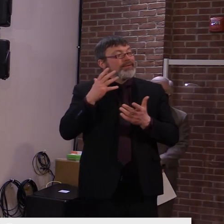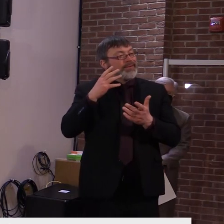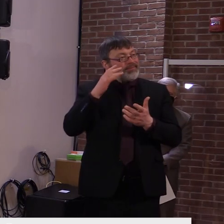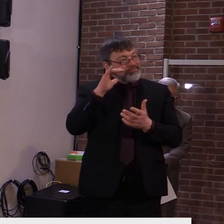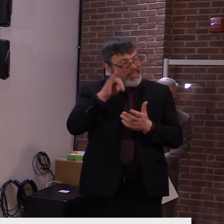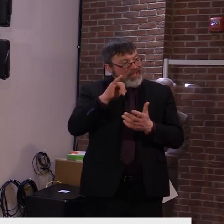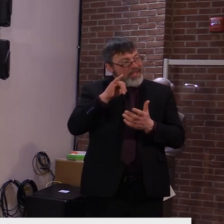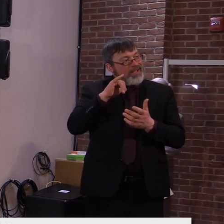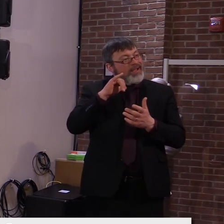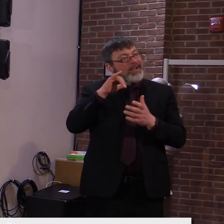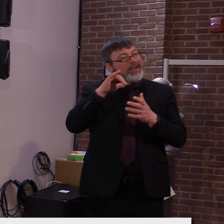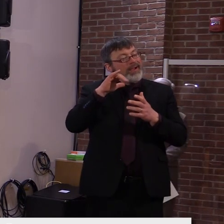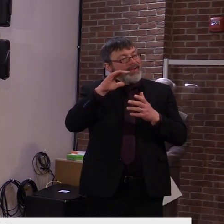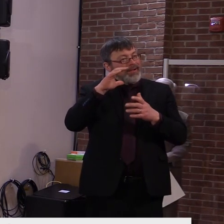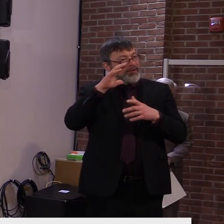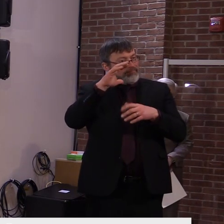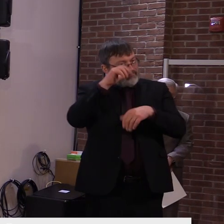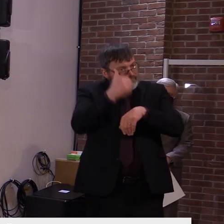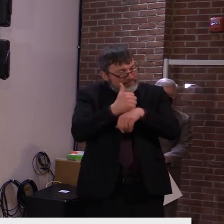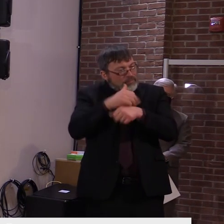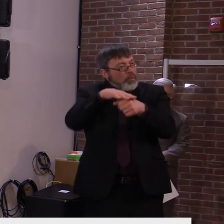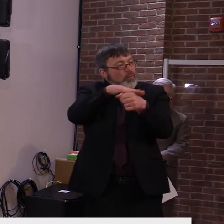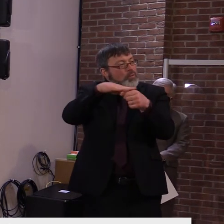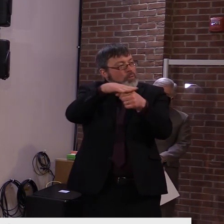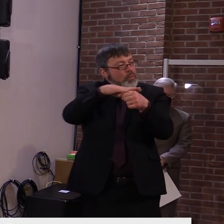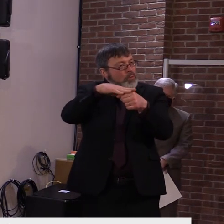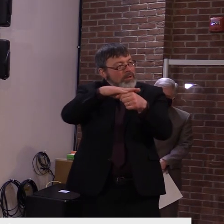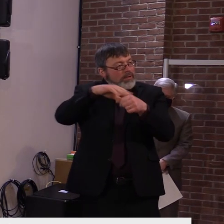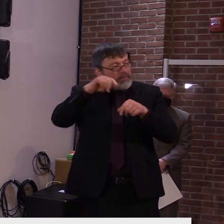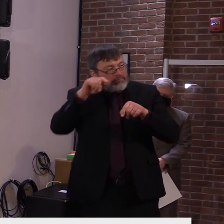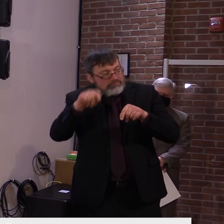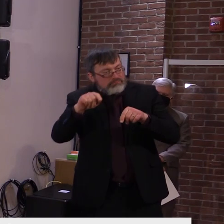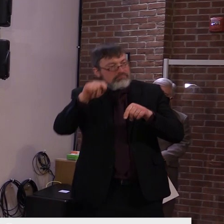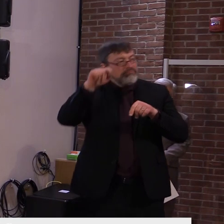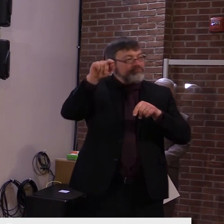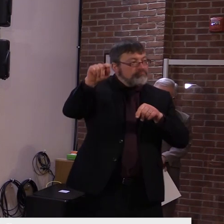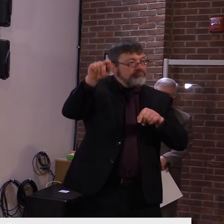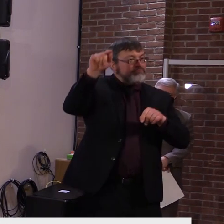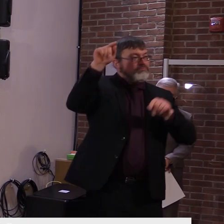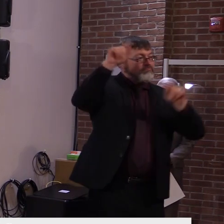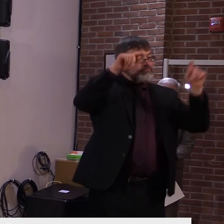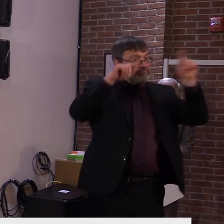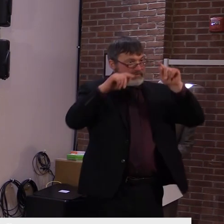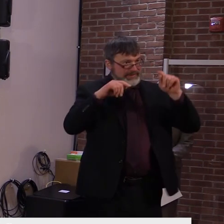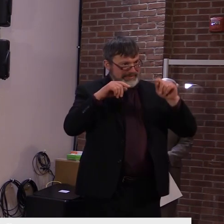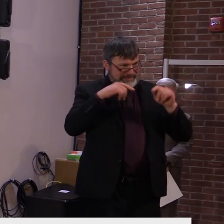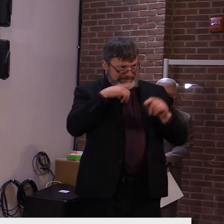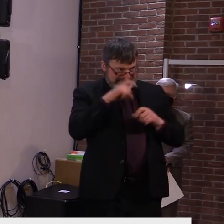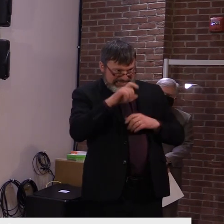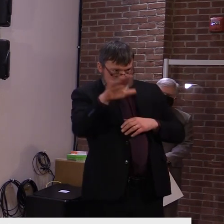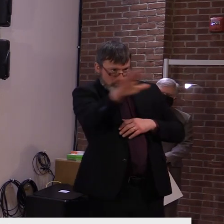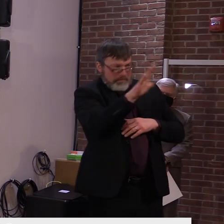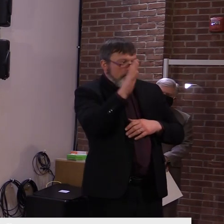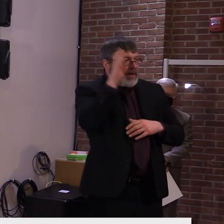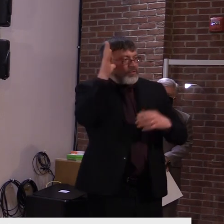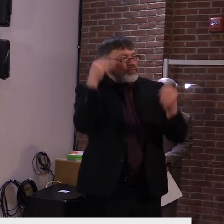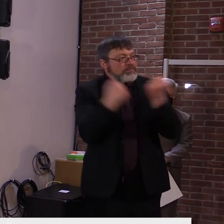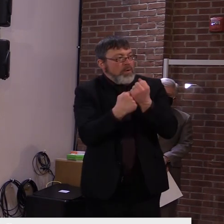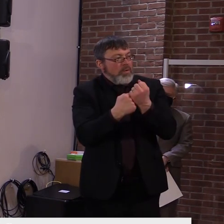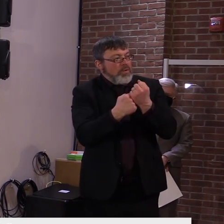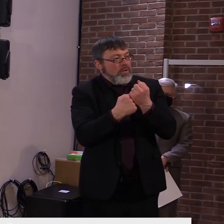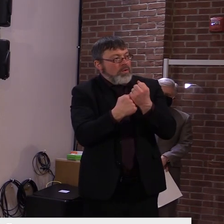broad community support for that, particularly among parents, and so they can have their voice heard in that